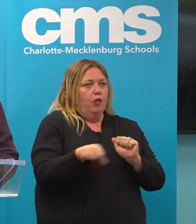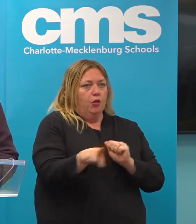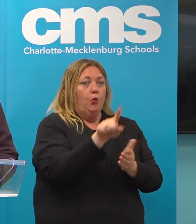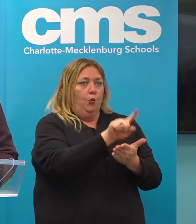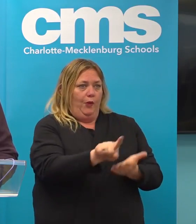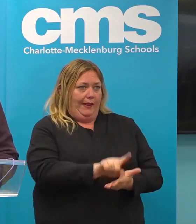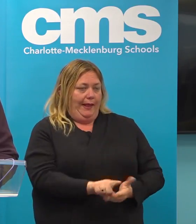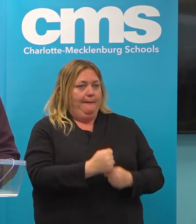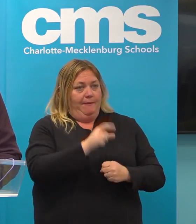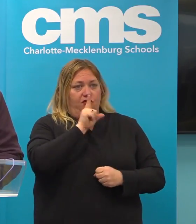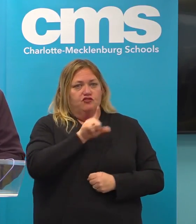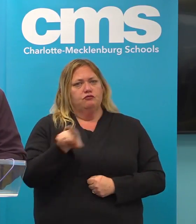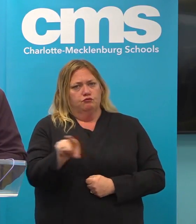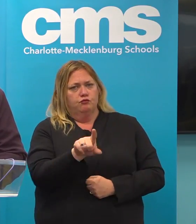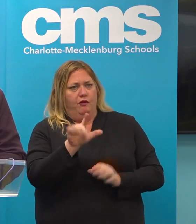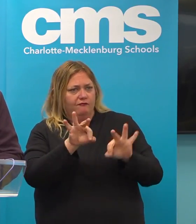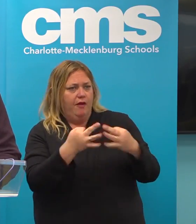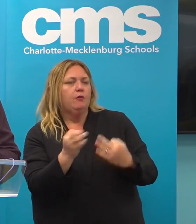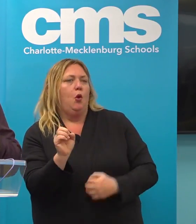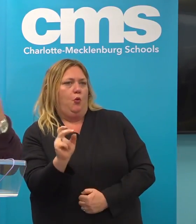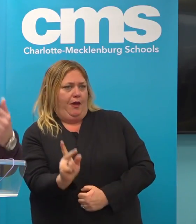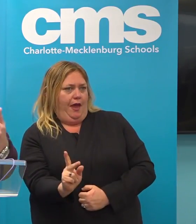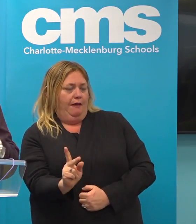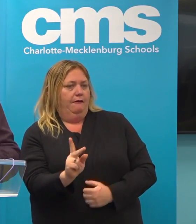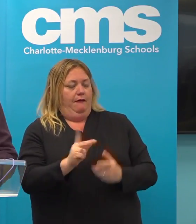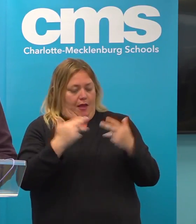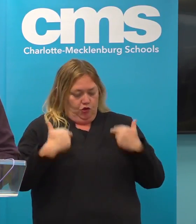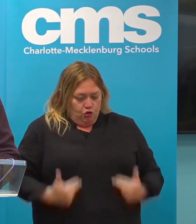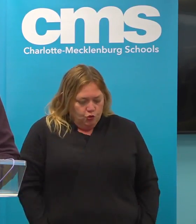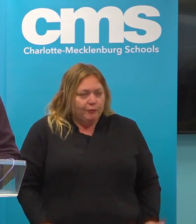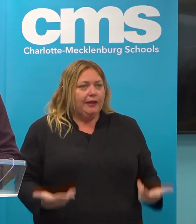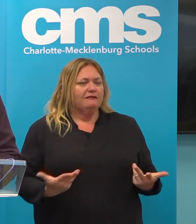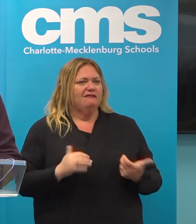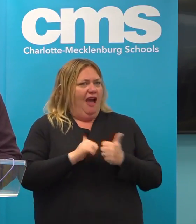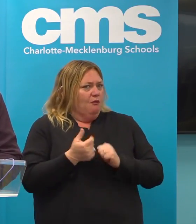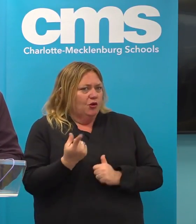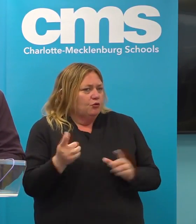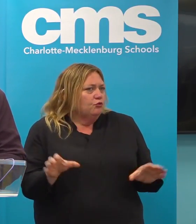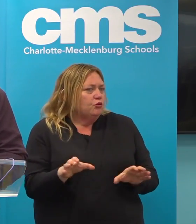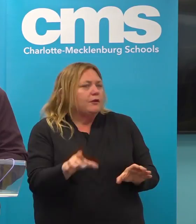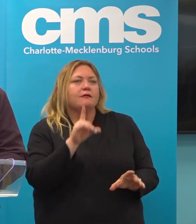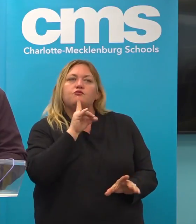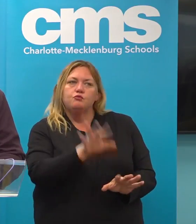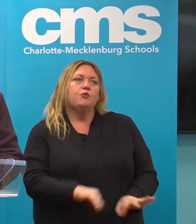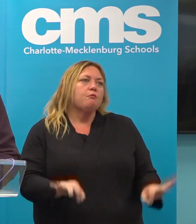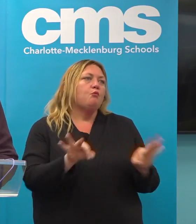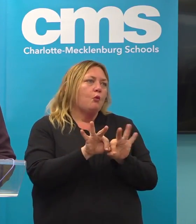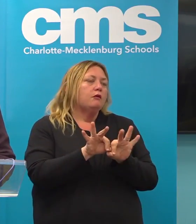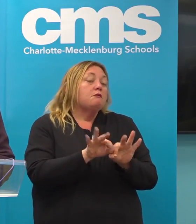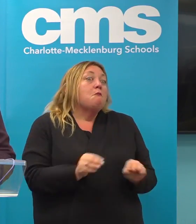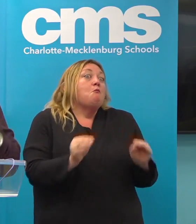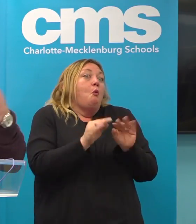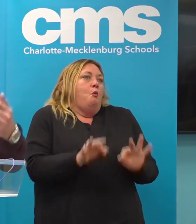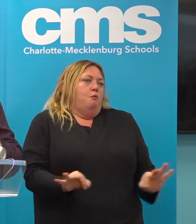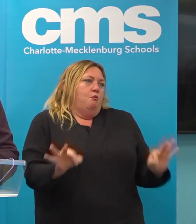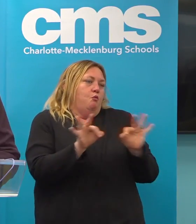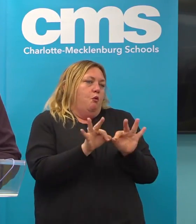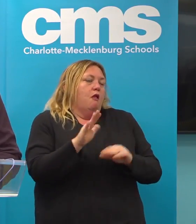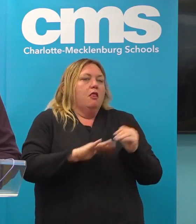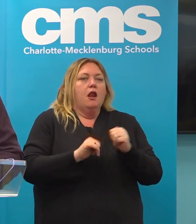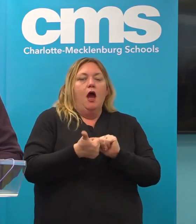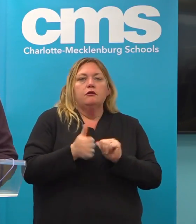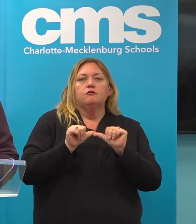to ensure that you're doing okay. How you are doing as a human being is as important, if not more important, than how you